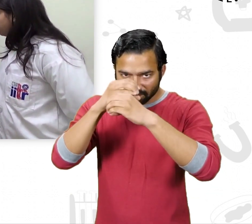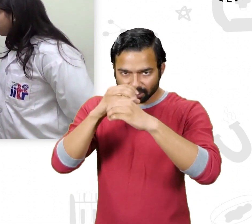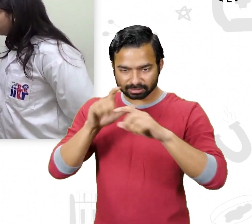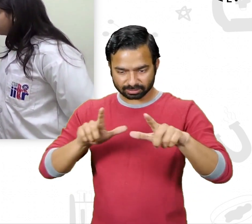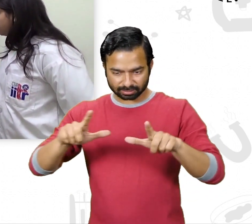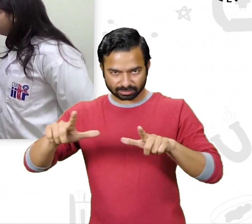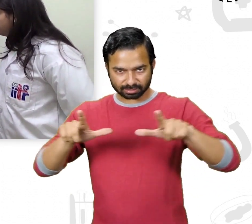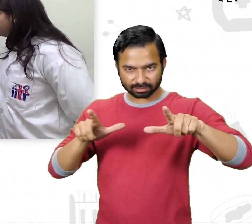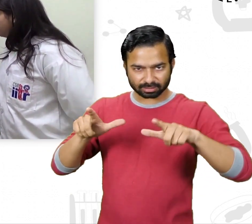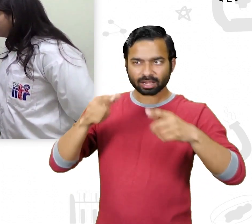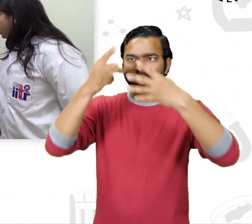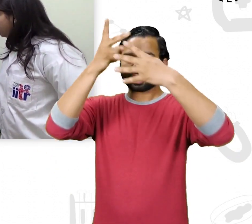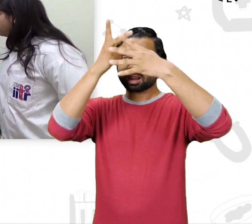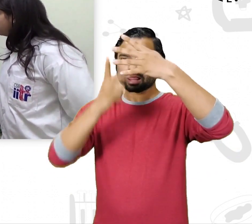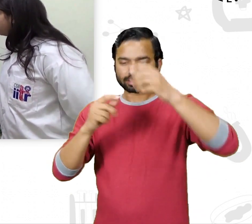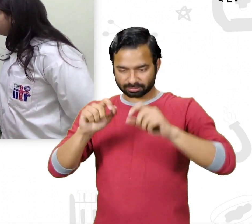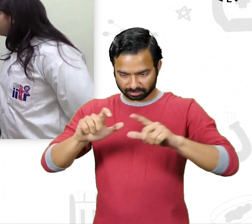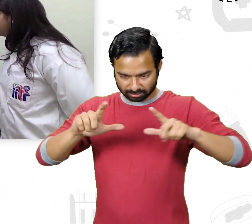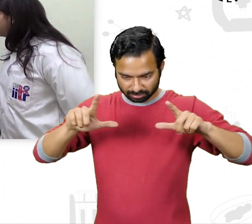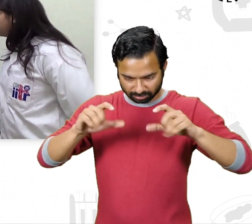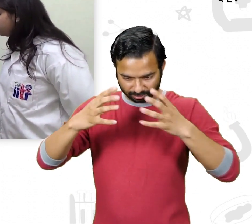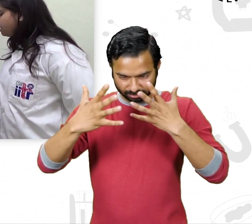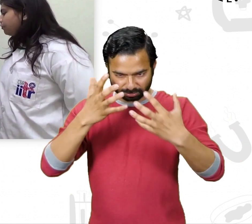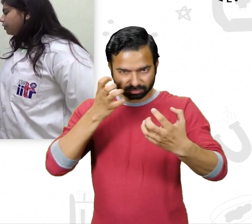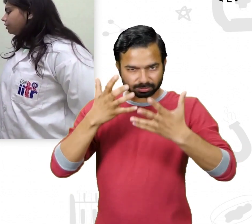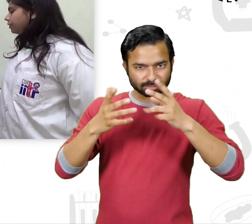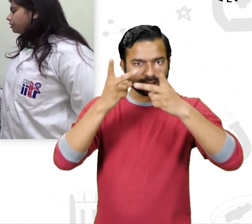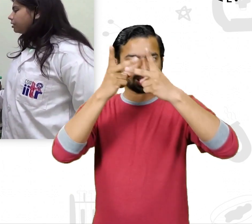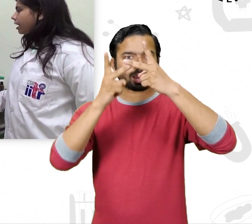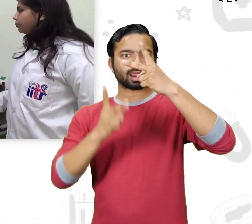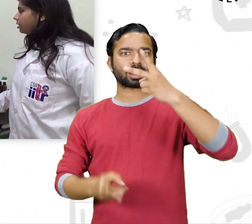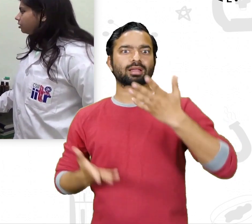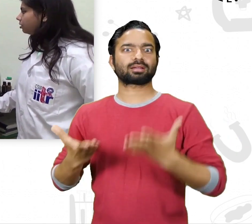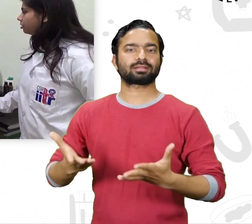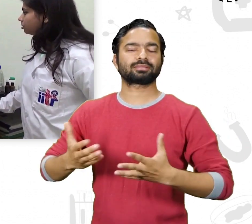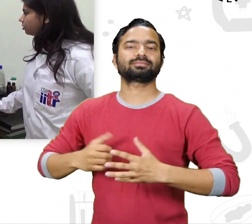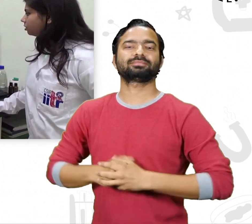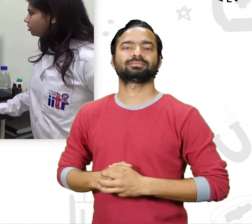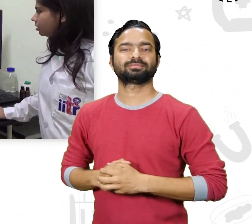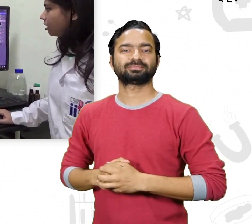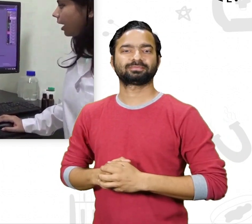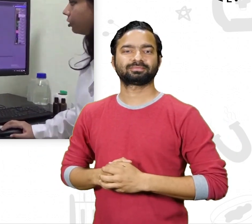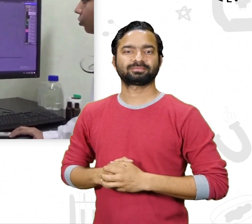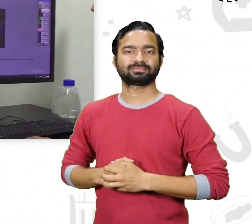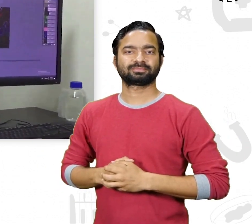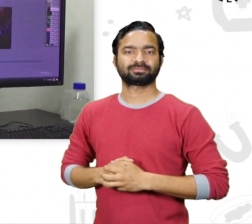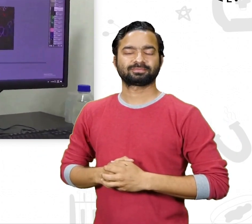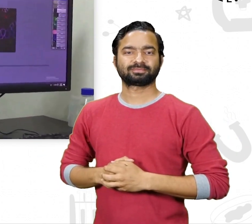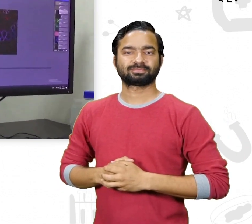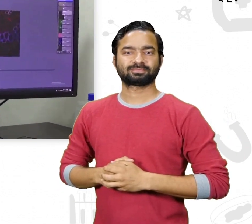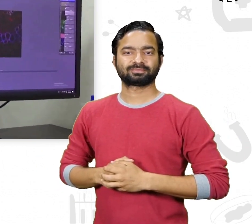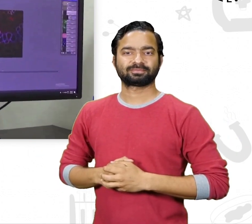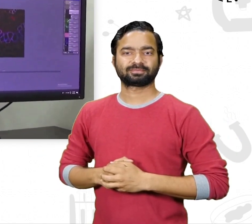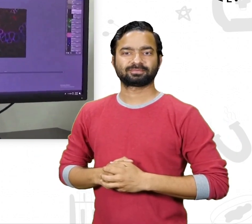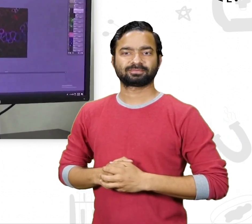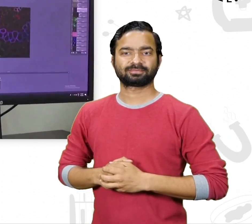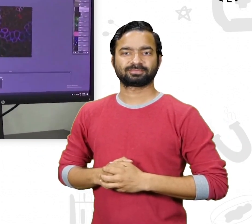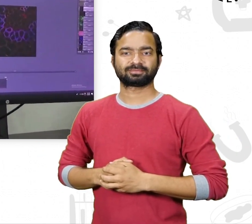filled with the CFP, and fifth one is filled with the DAPI. I choose the DAPI